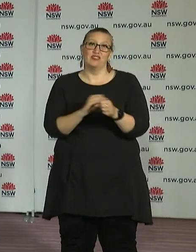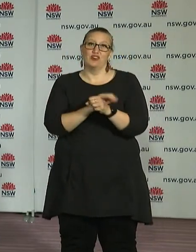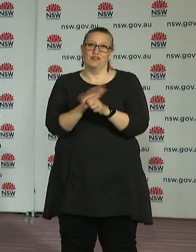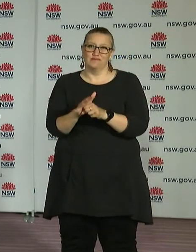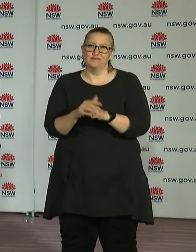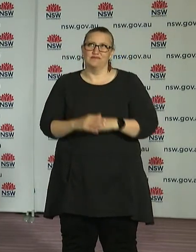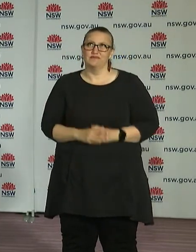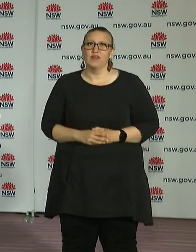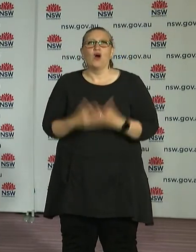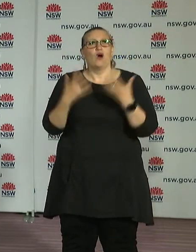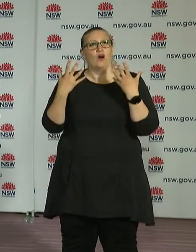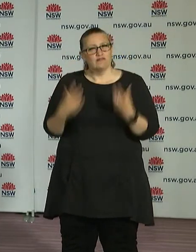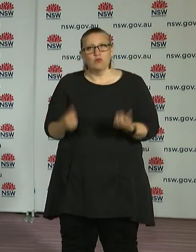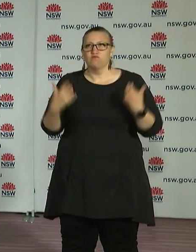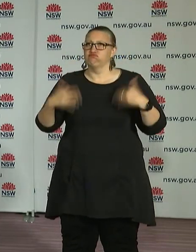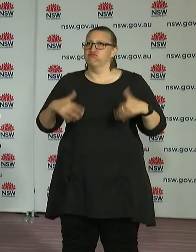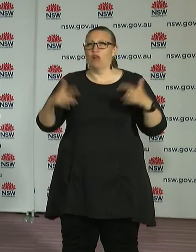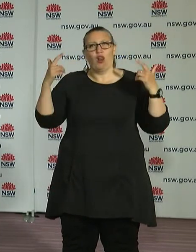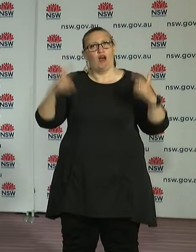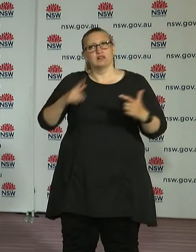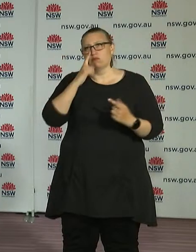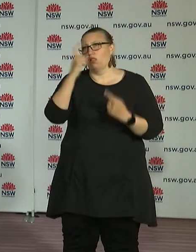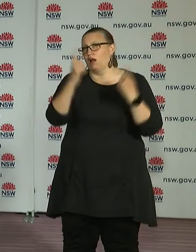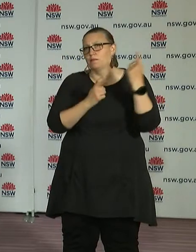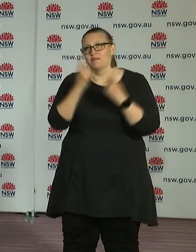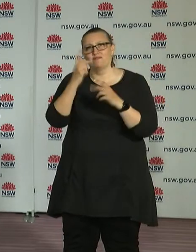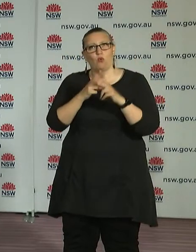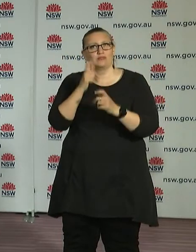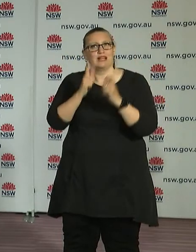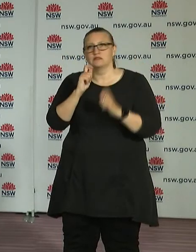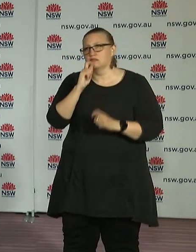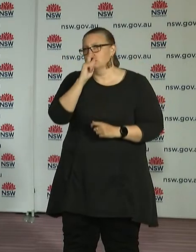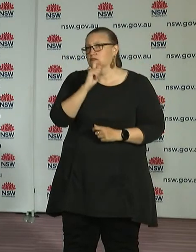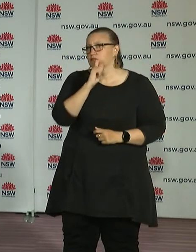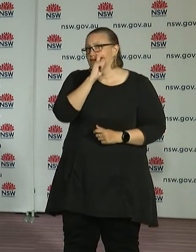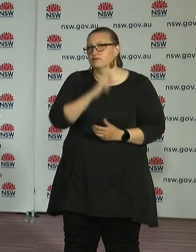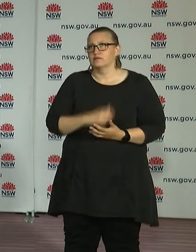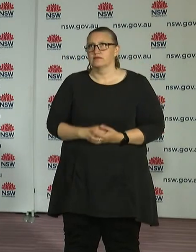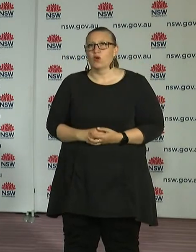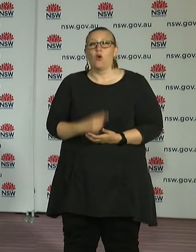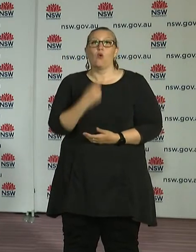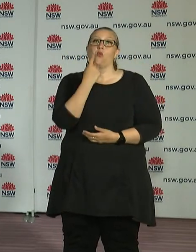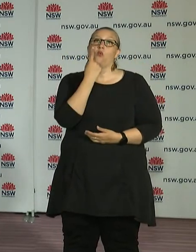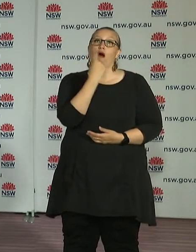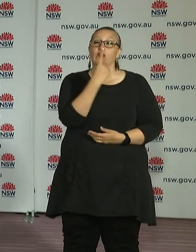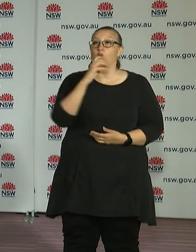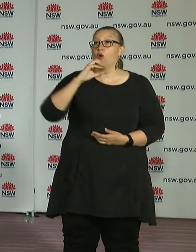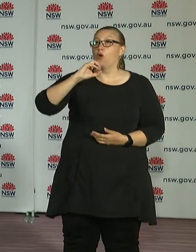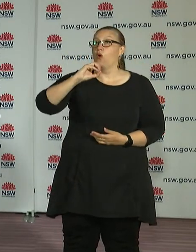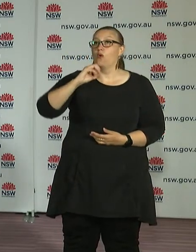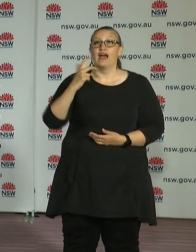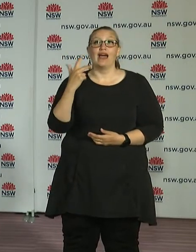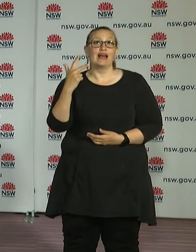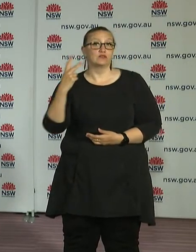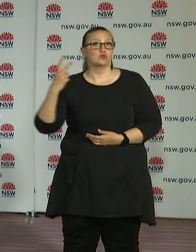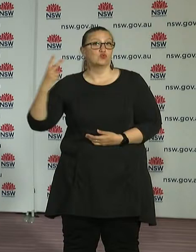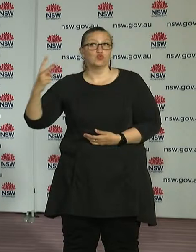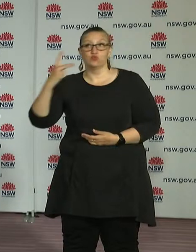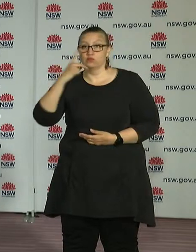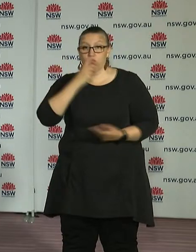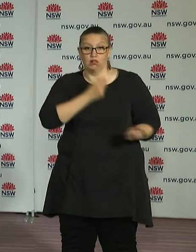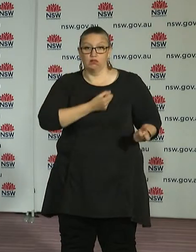120,281 tests were performed. There are currently 1,082 COVID cases admitted to hospital,